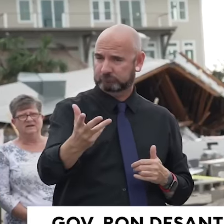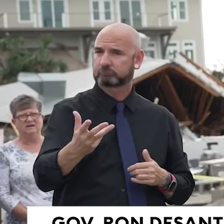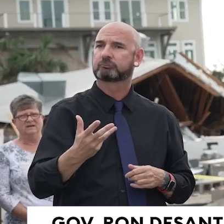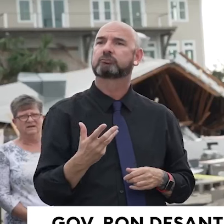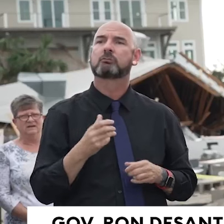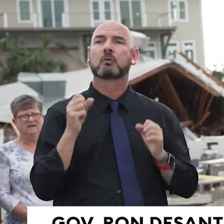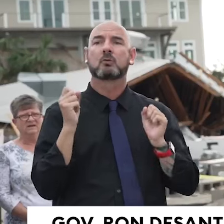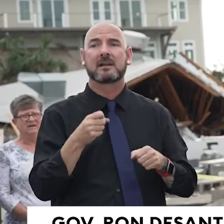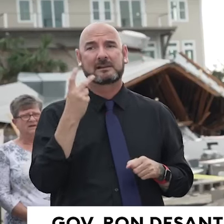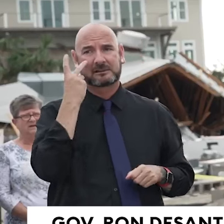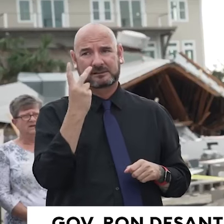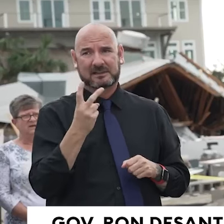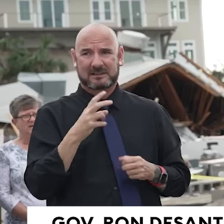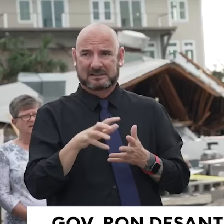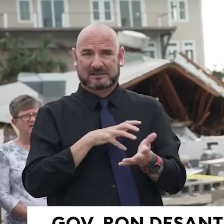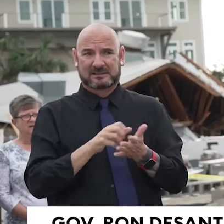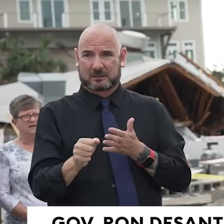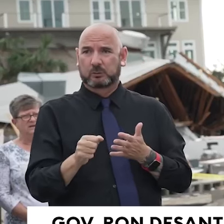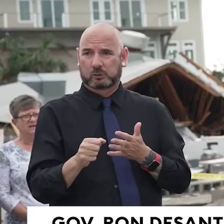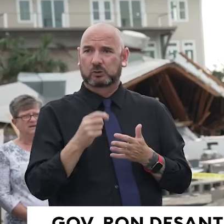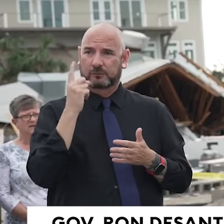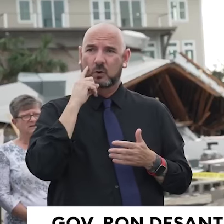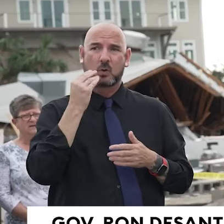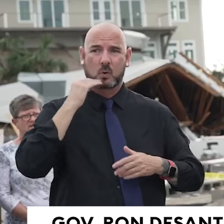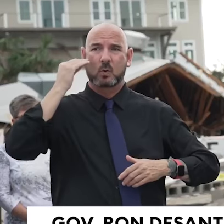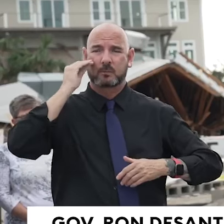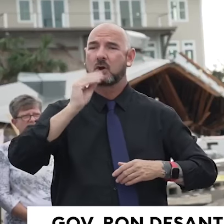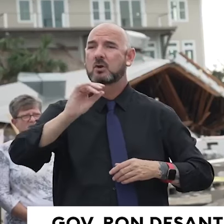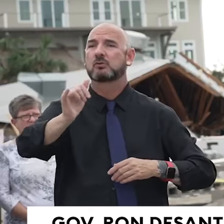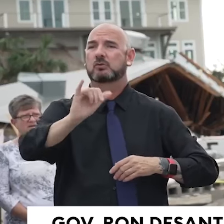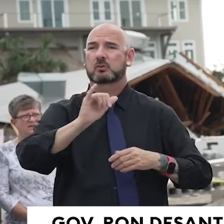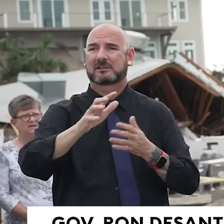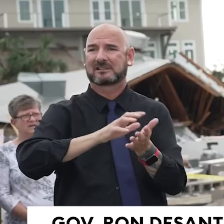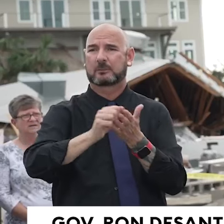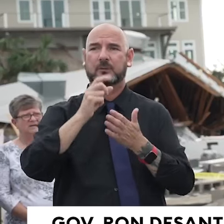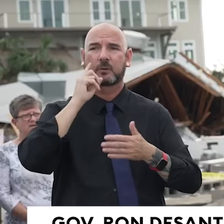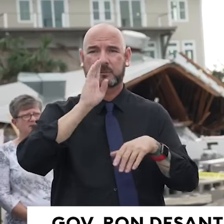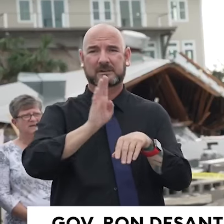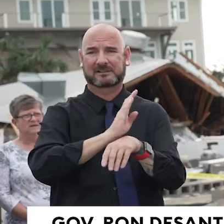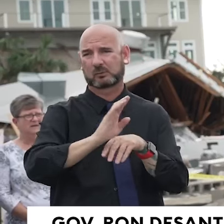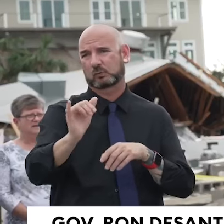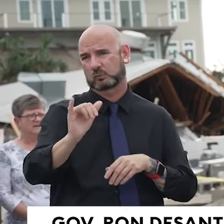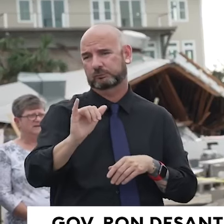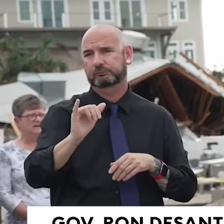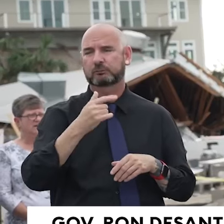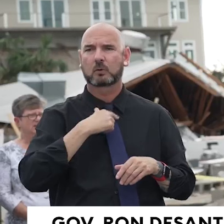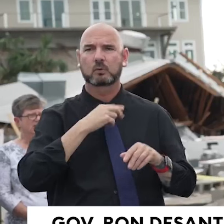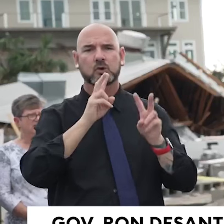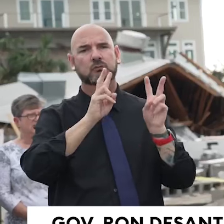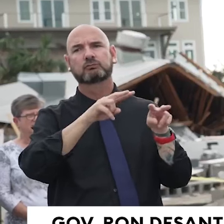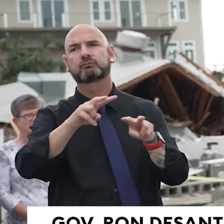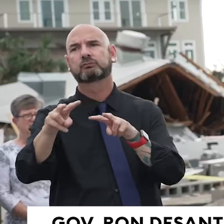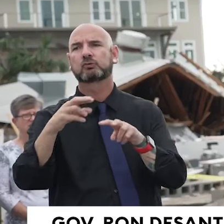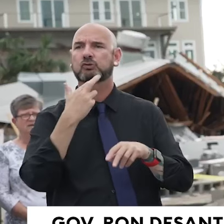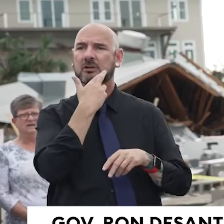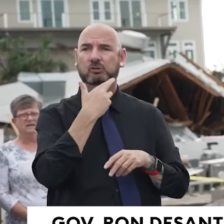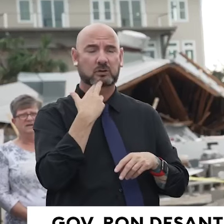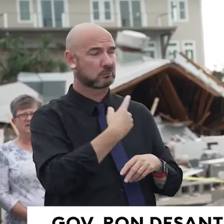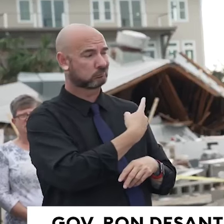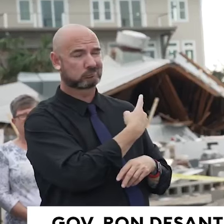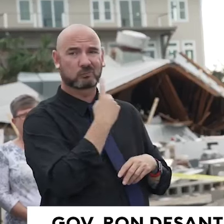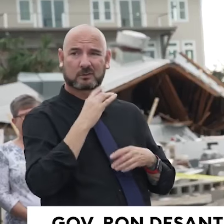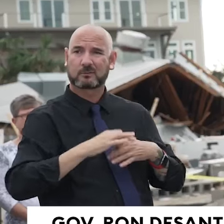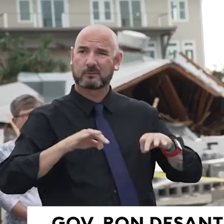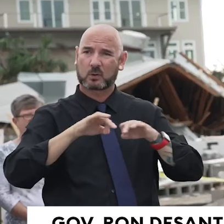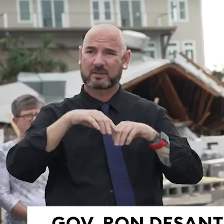there's damage to homes, but also damages to businesses. And so you look at Roy's Restaurant, very important part of the